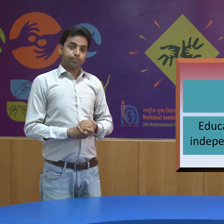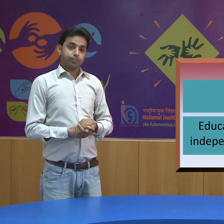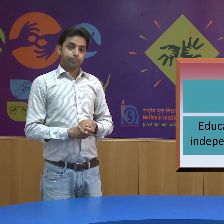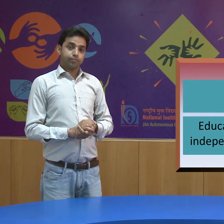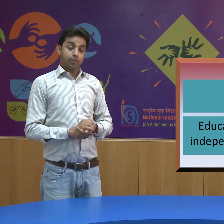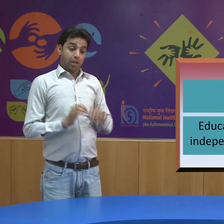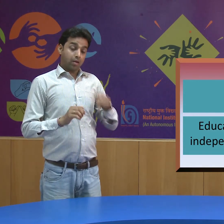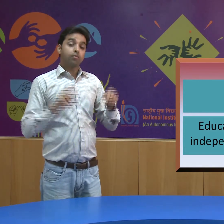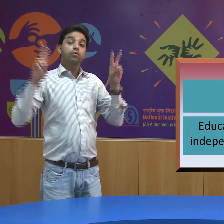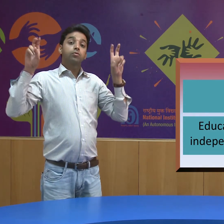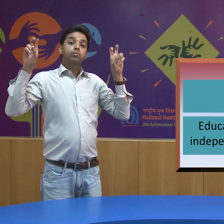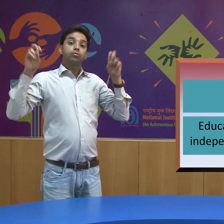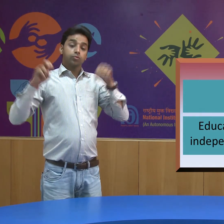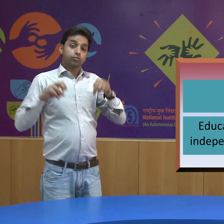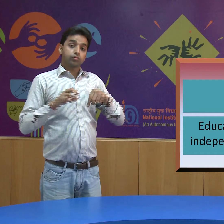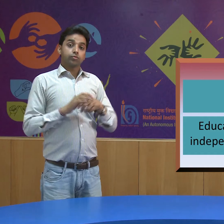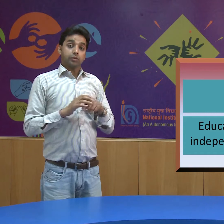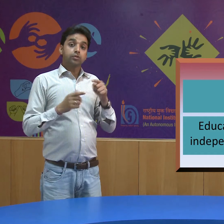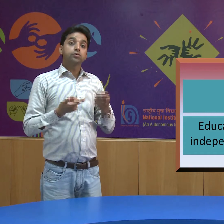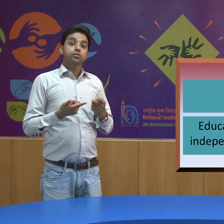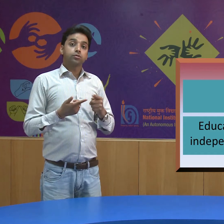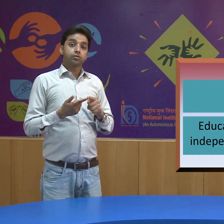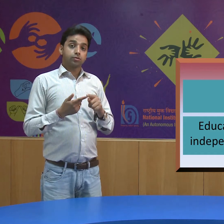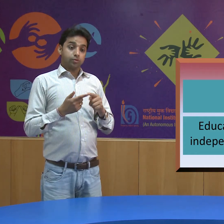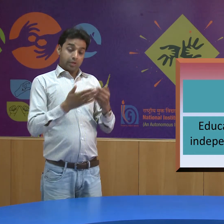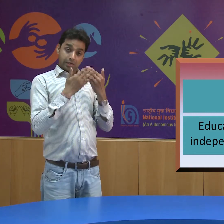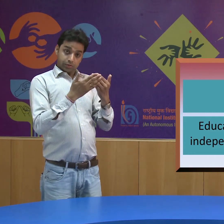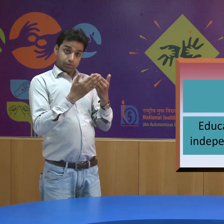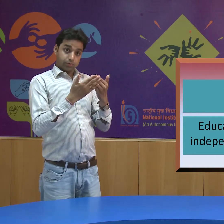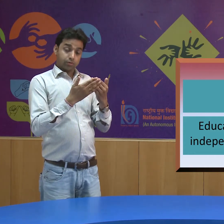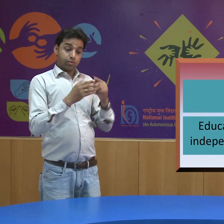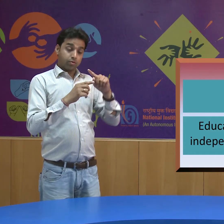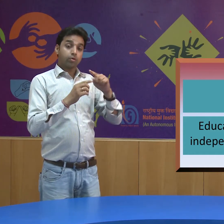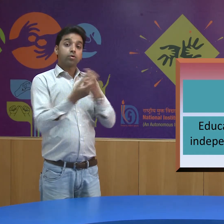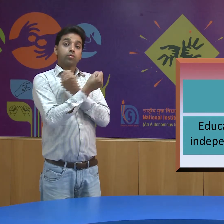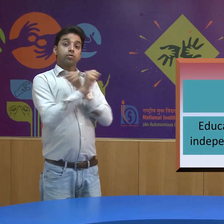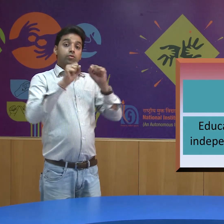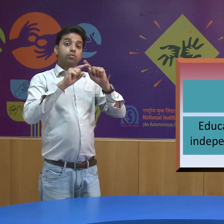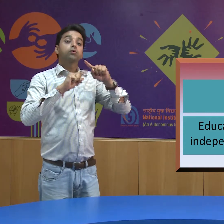Our topic for today is the education in post-independence India.